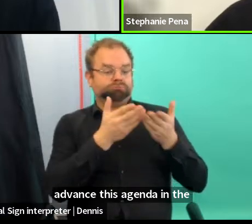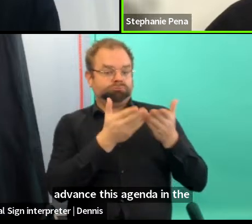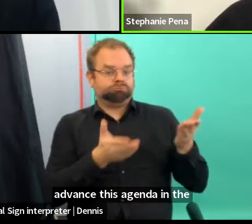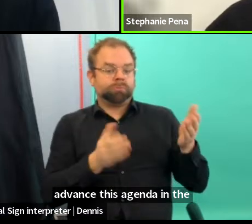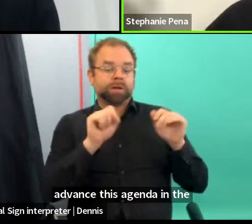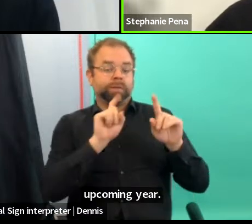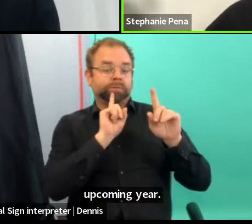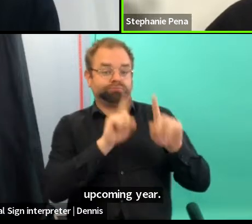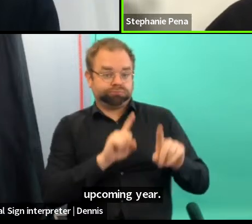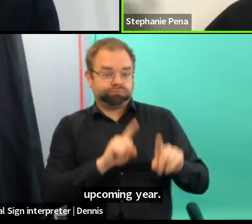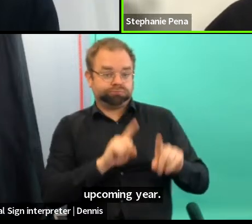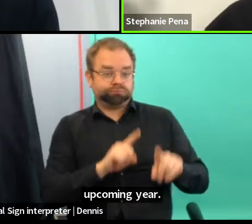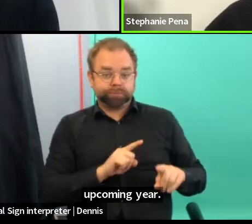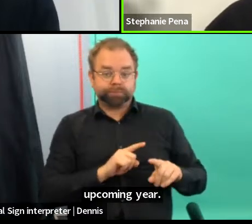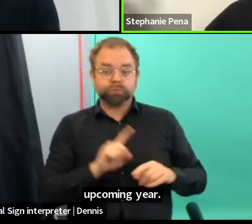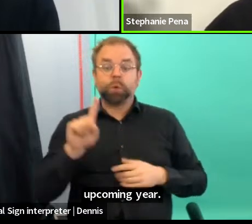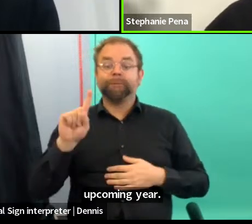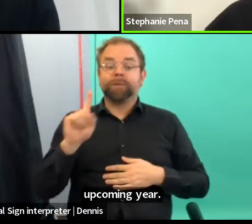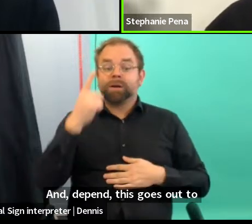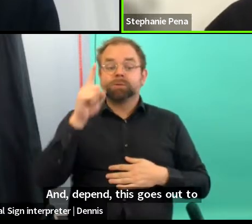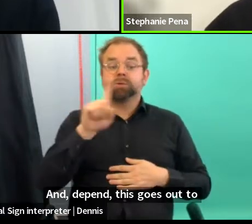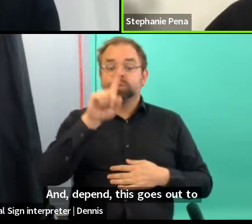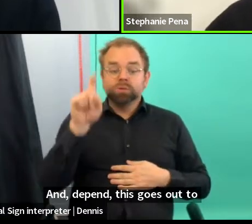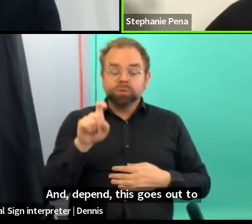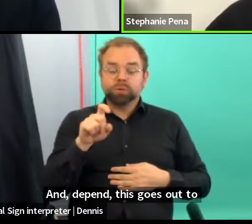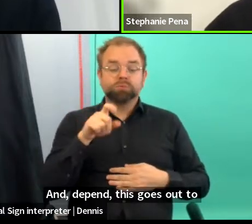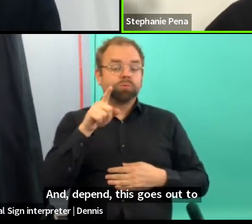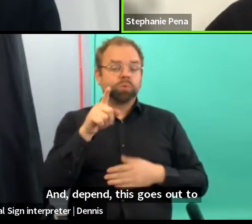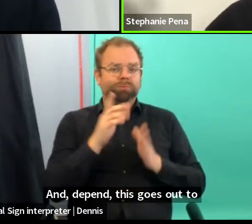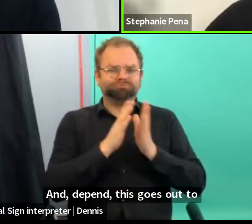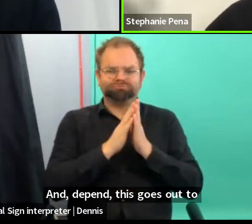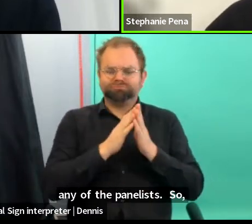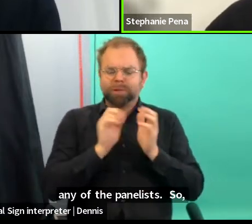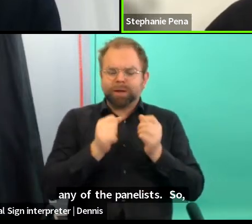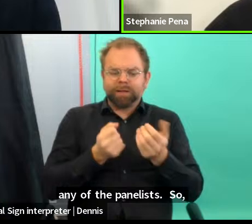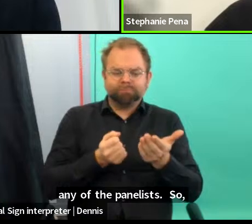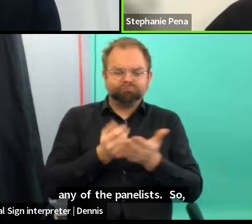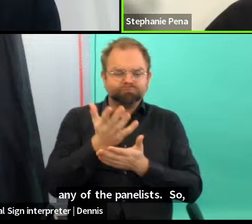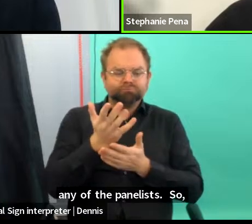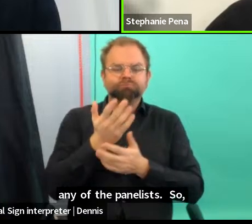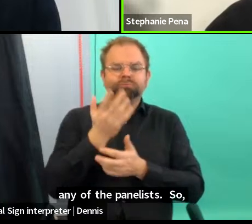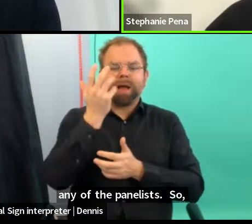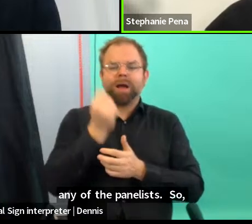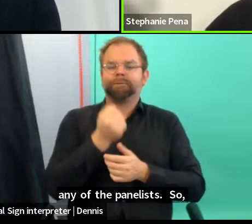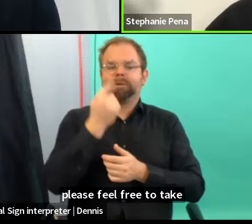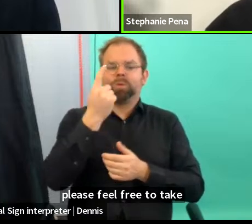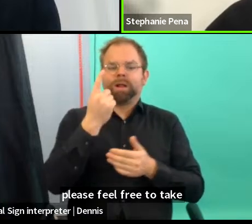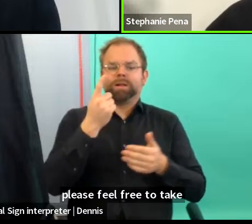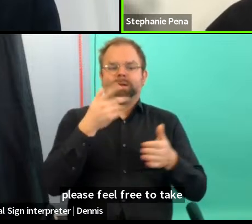any of the panelists. So please feel free to take yourself off mute and let us know your feedback.